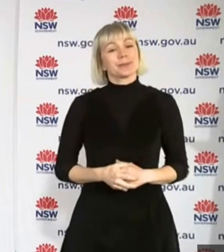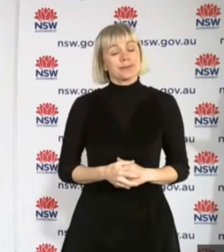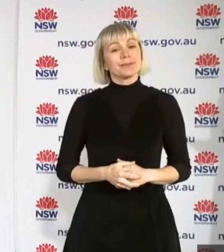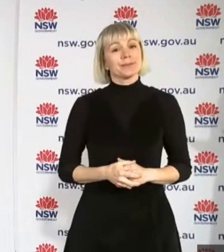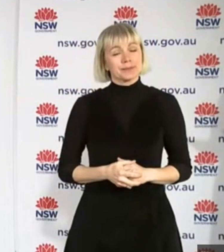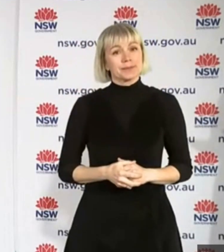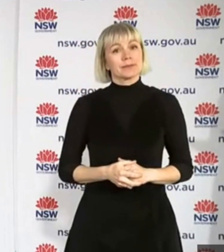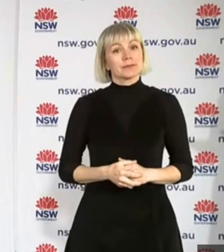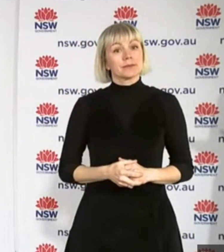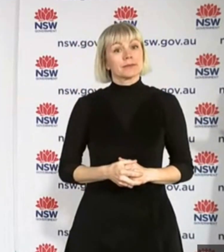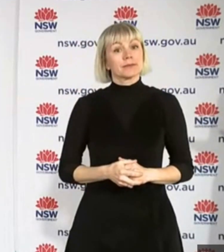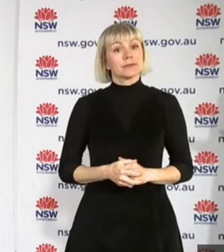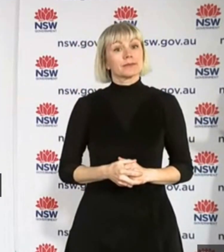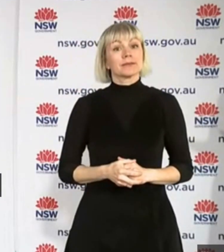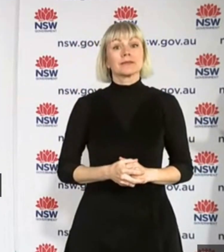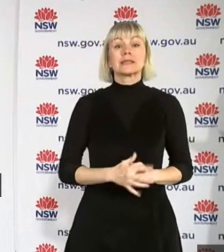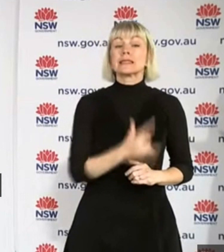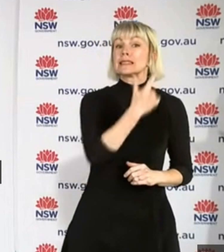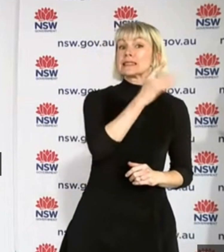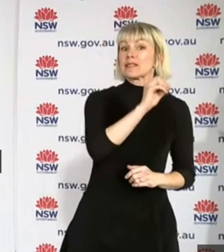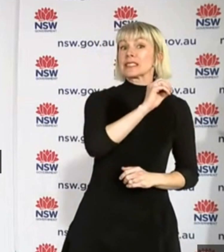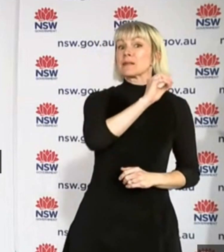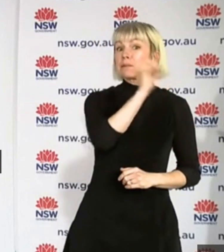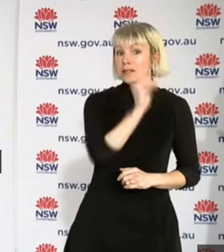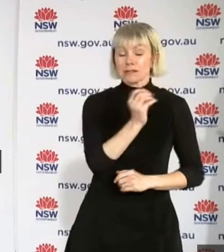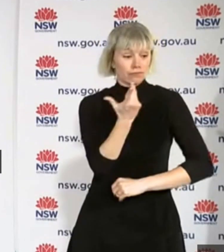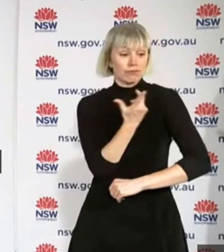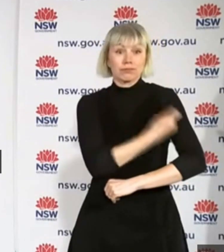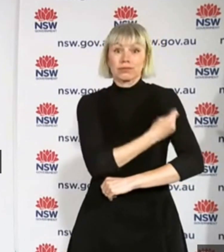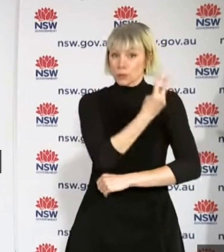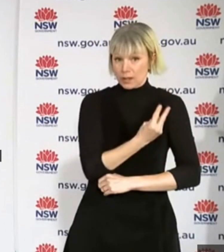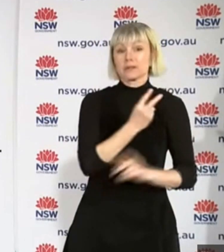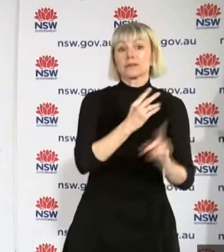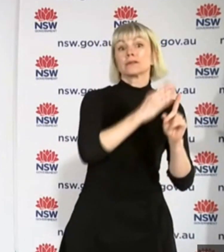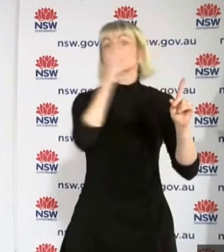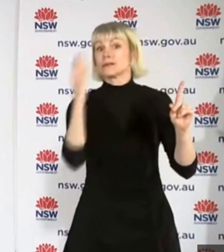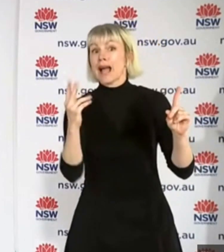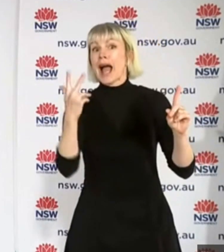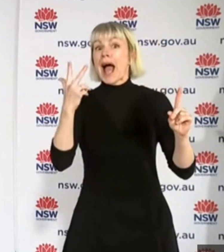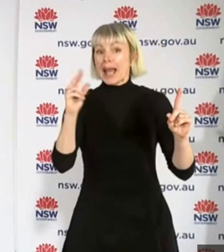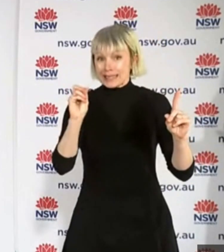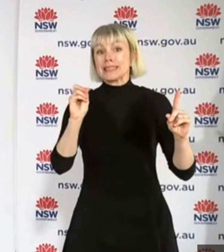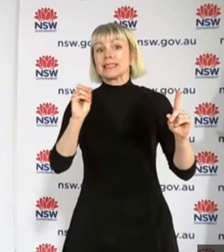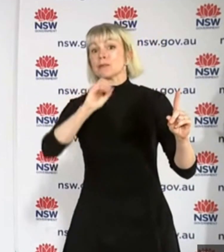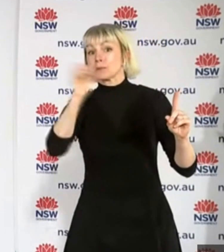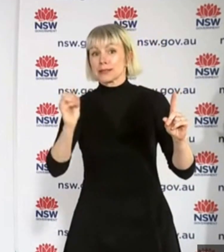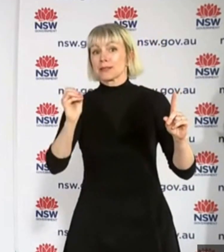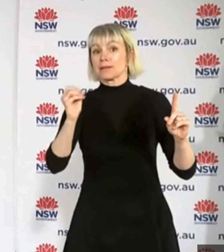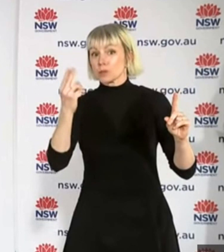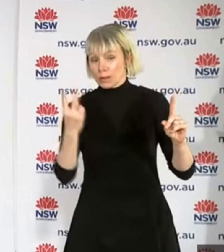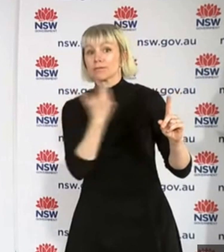between 70 and 80% double dose, which could be just a matter of weeks, we need to exercise a very high degree of